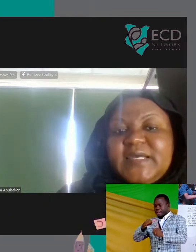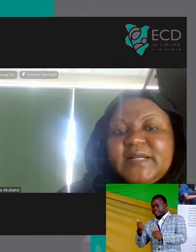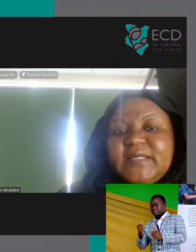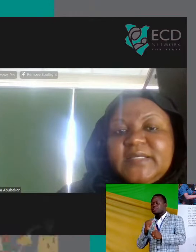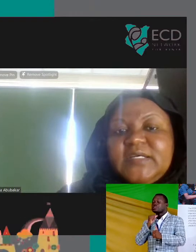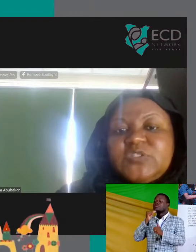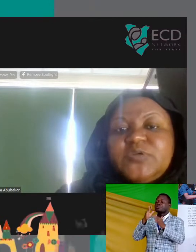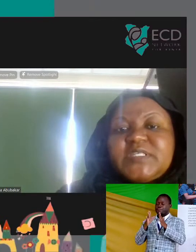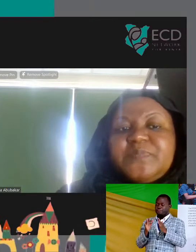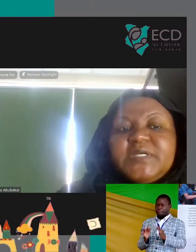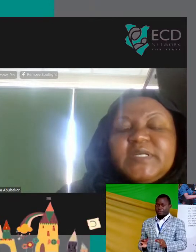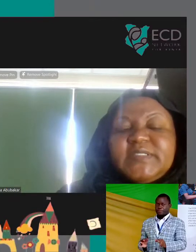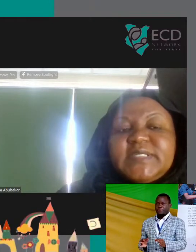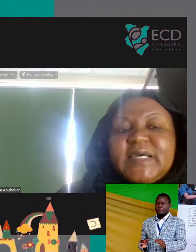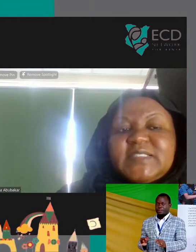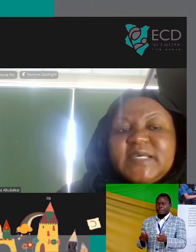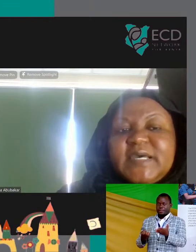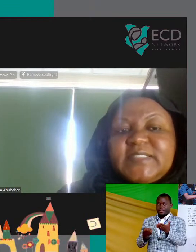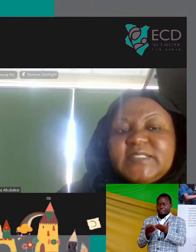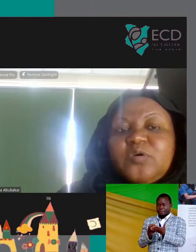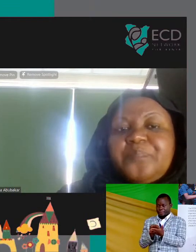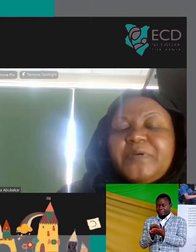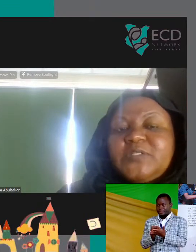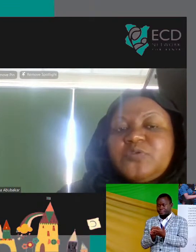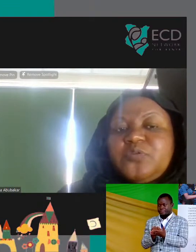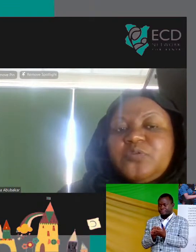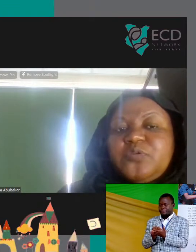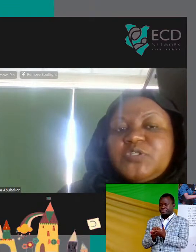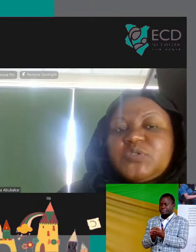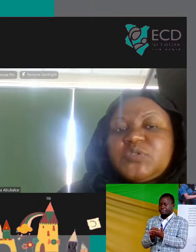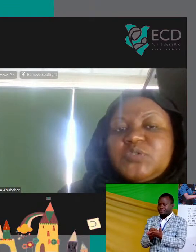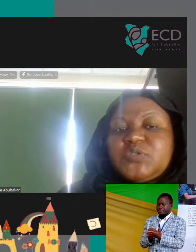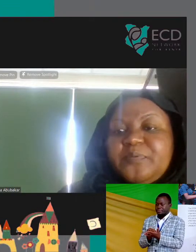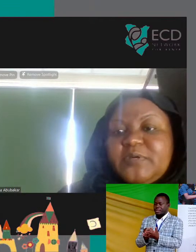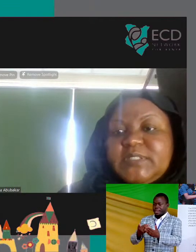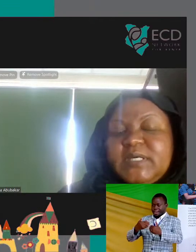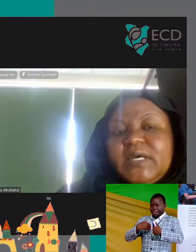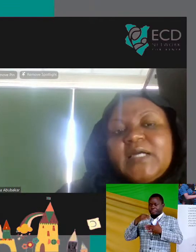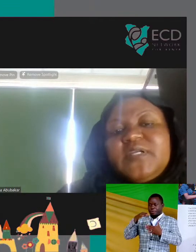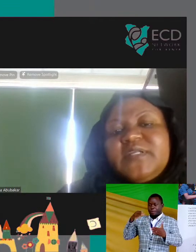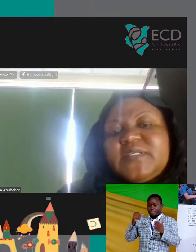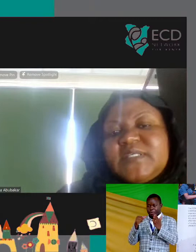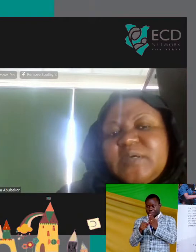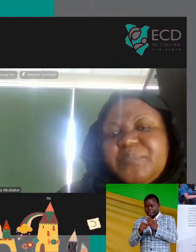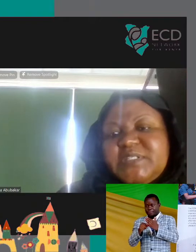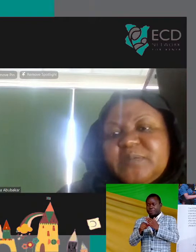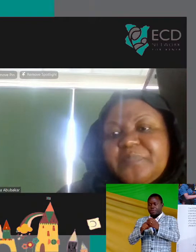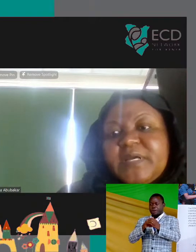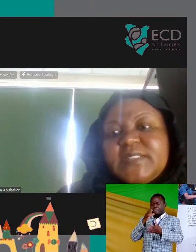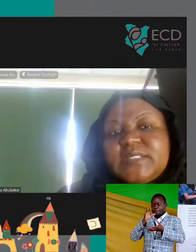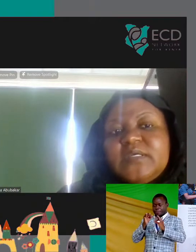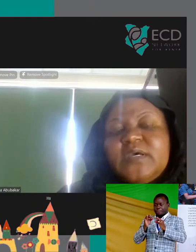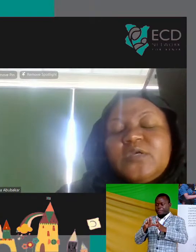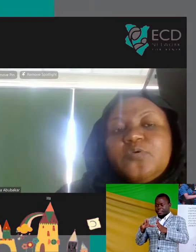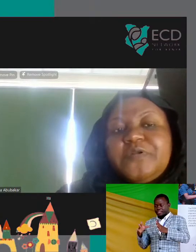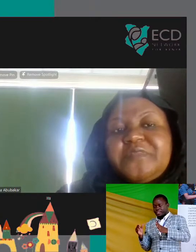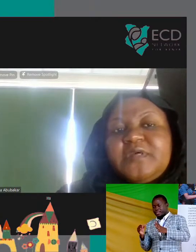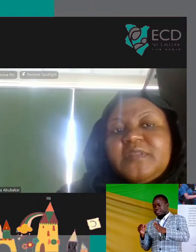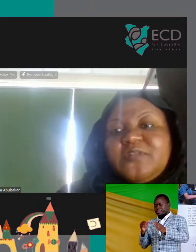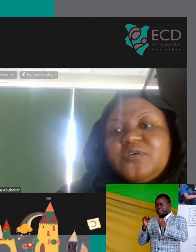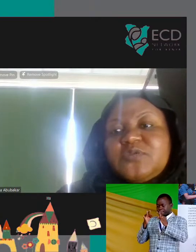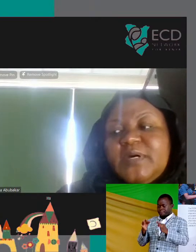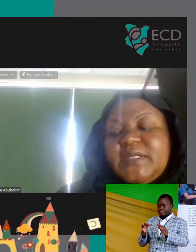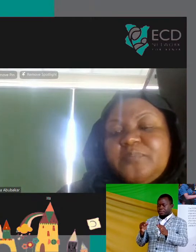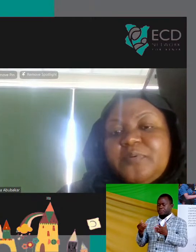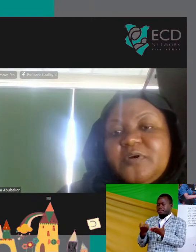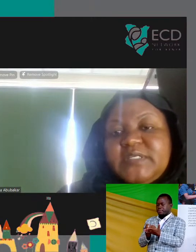thrice likely to experience anxiety compared to those who are unemployed. Actually, this is a bit surprising. You would think